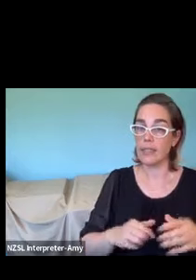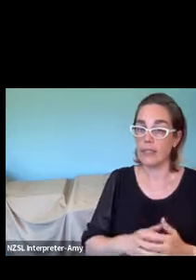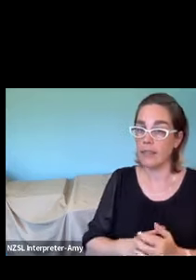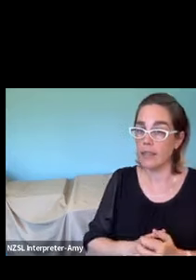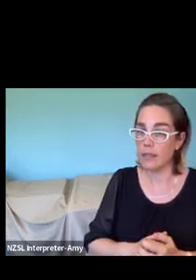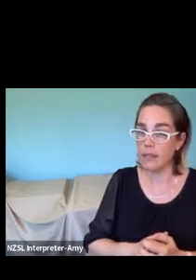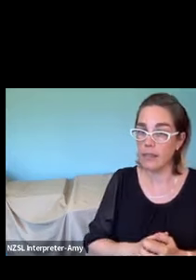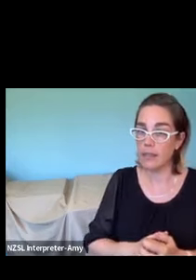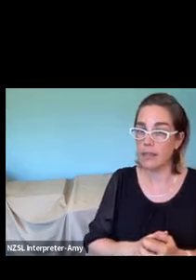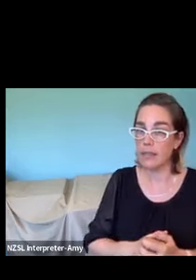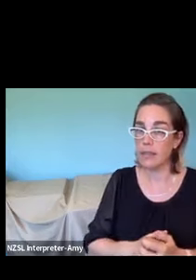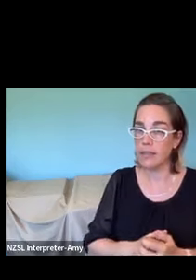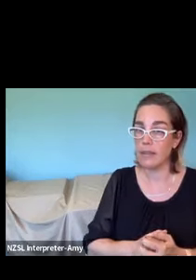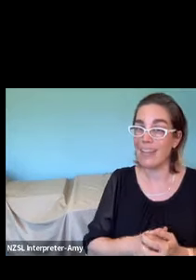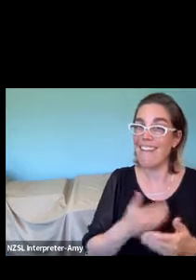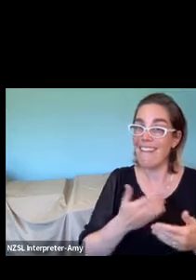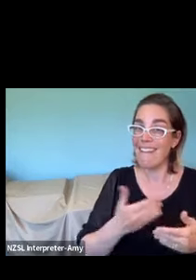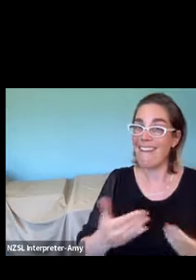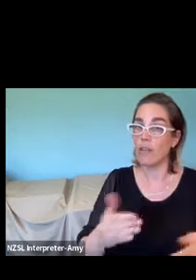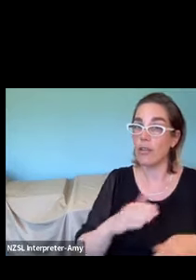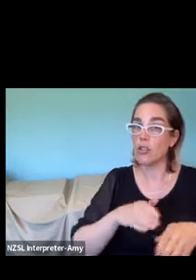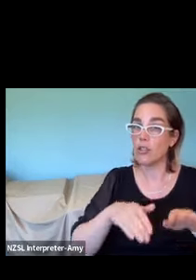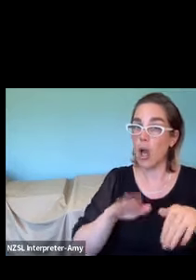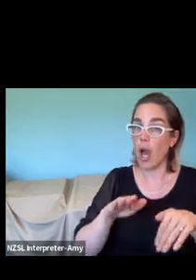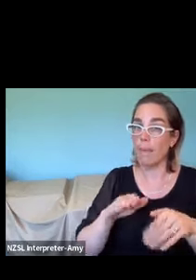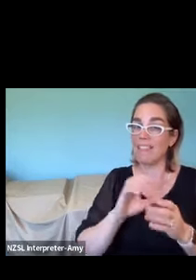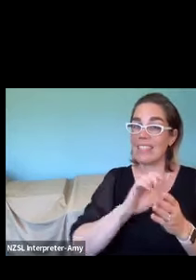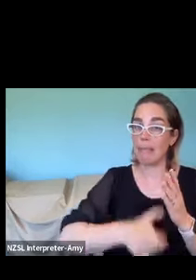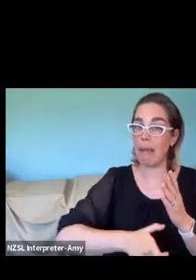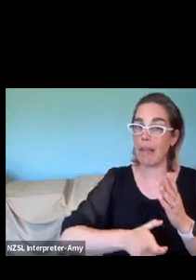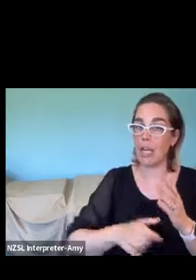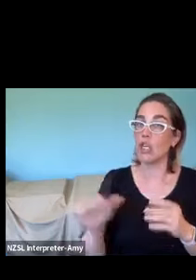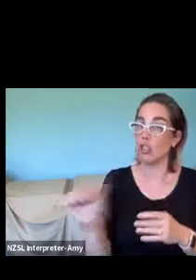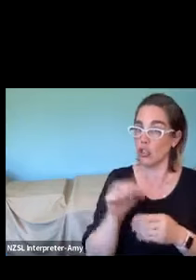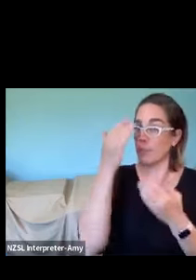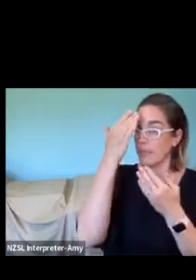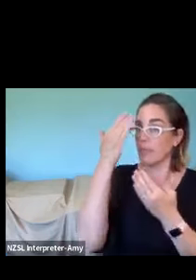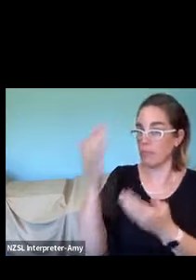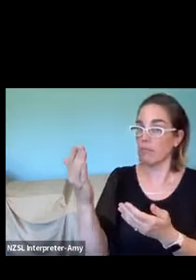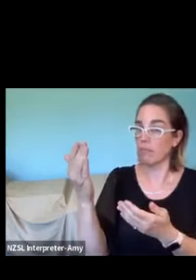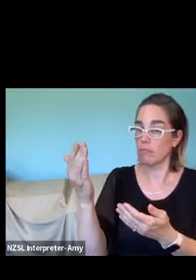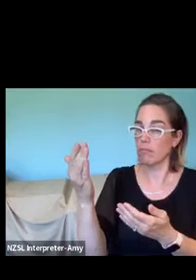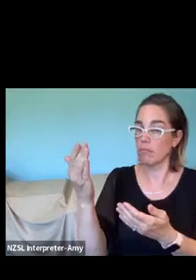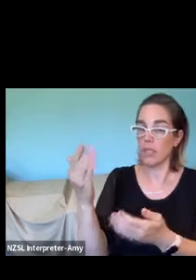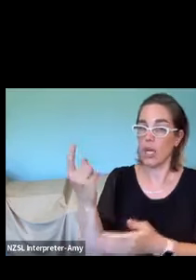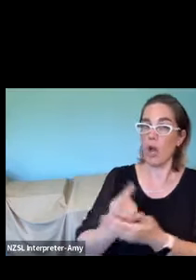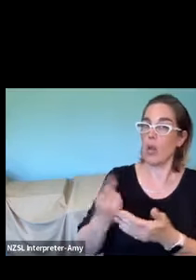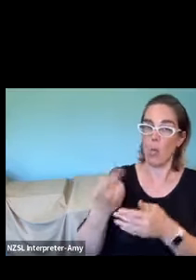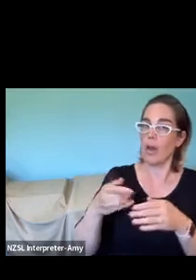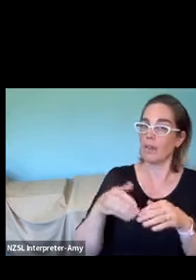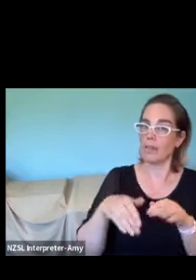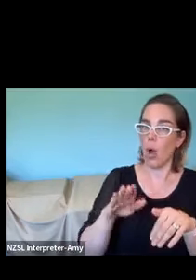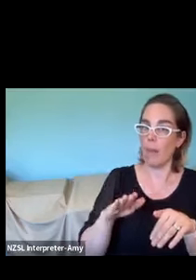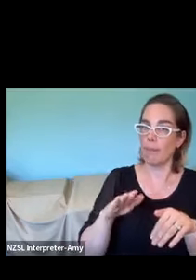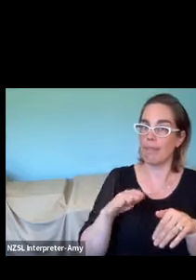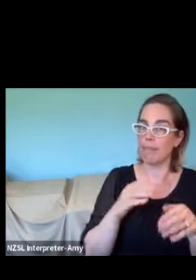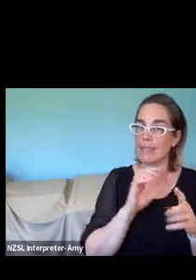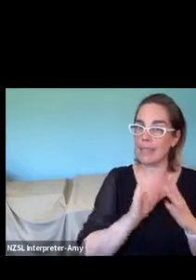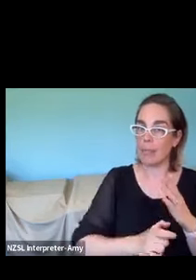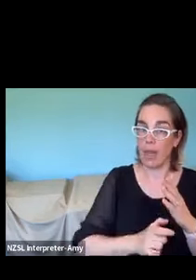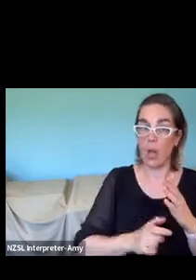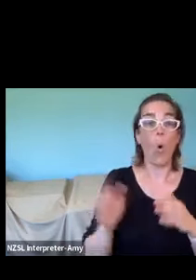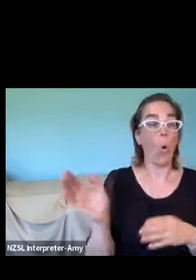Every type of disability should be on it, not just one type, or different, so we